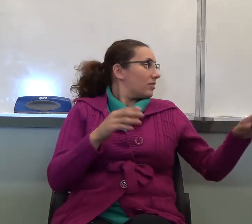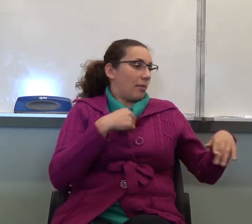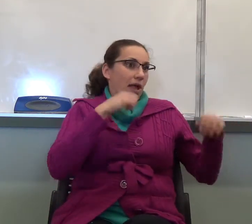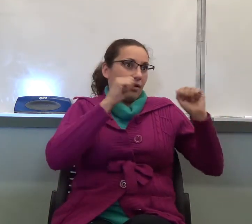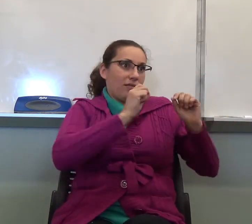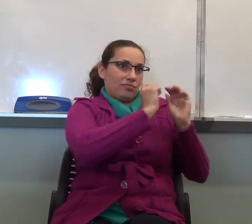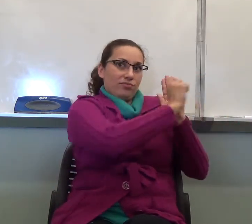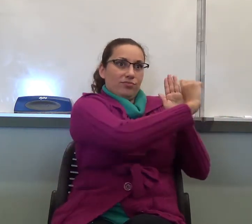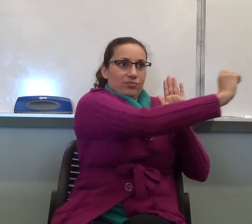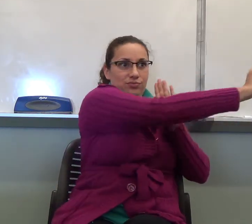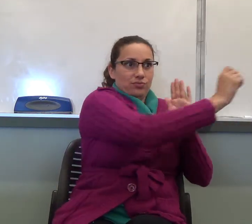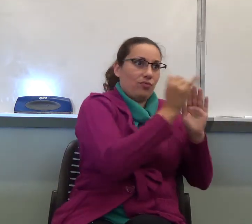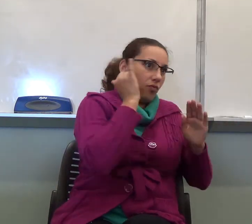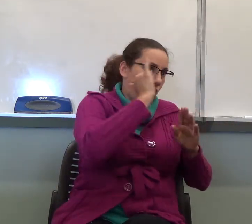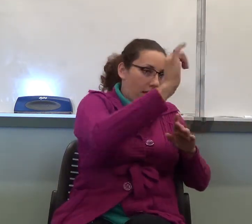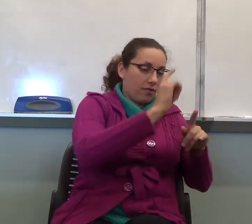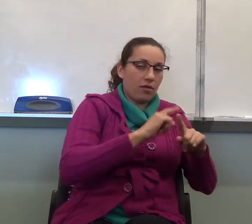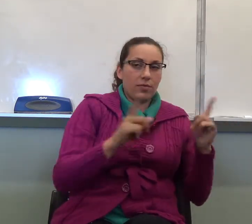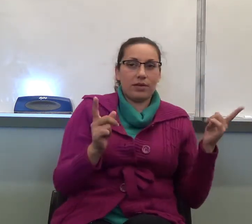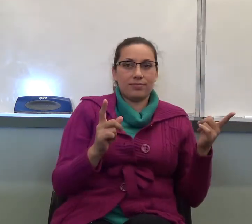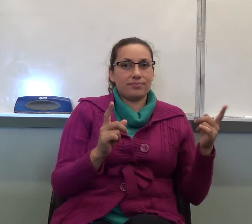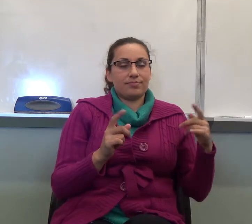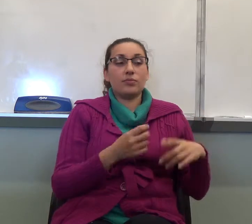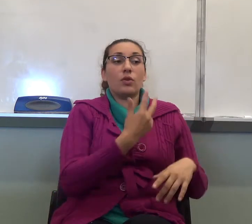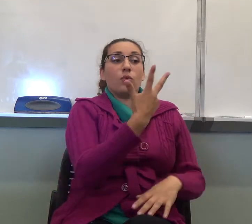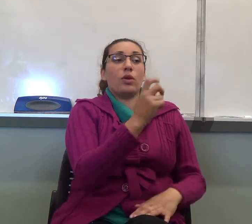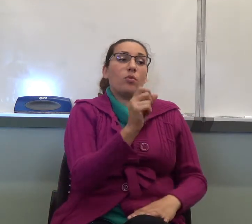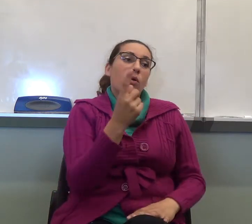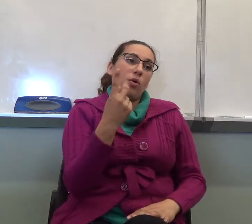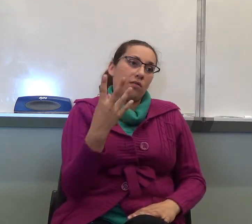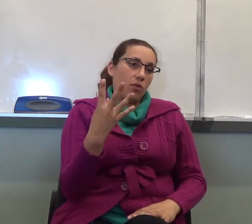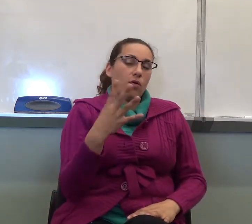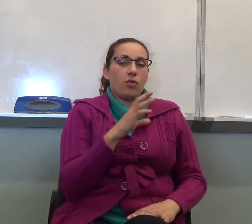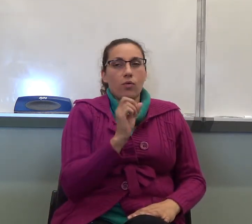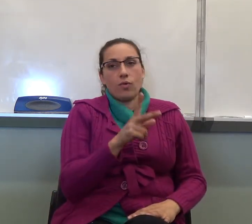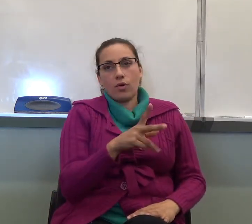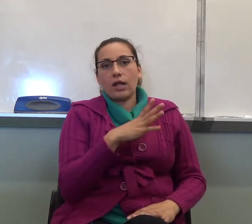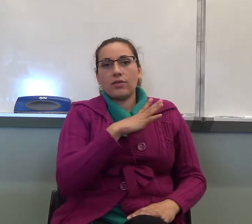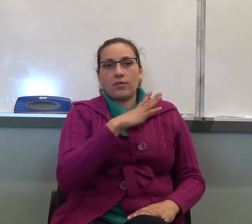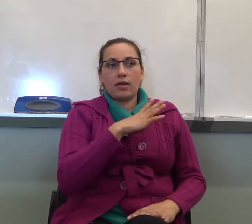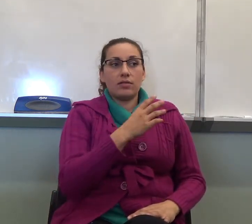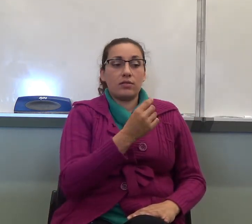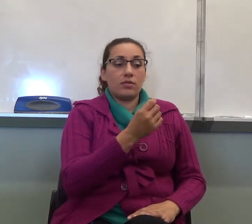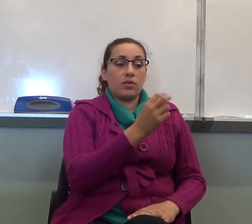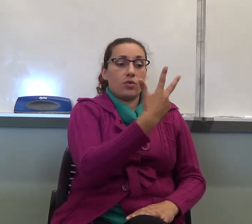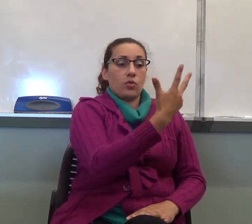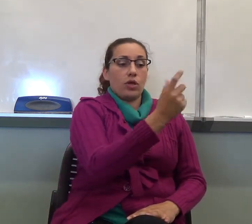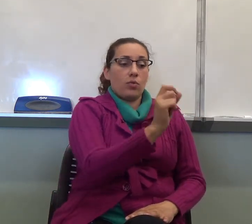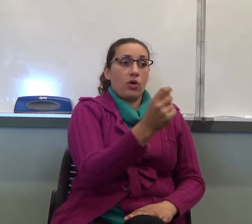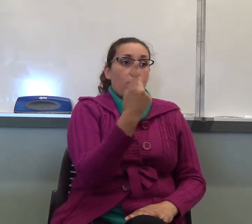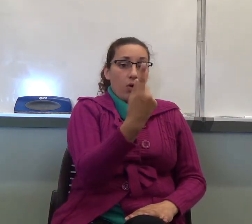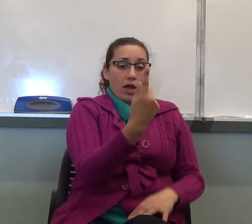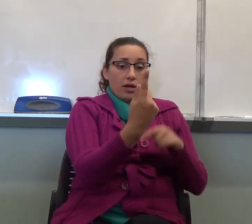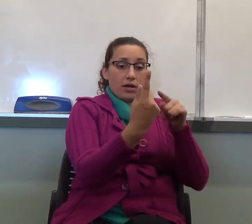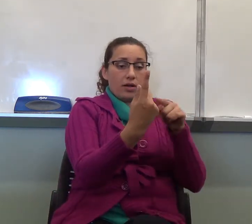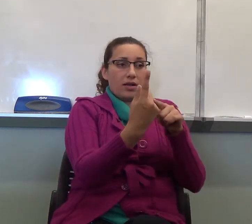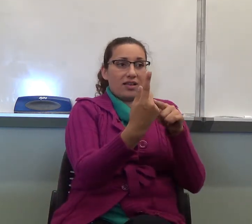low. So 3.14, okay, that 1 is in the 10th position, so it's about 3 and